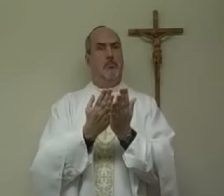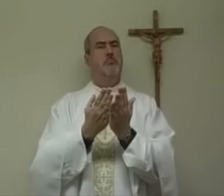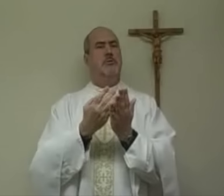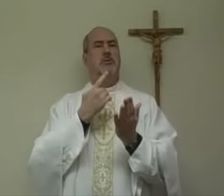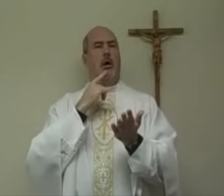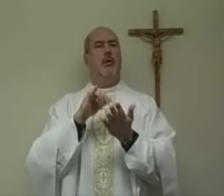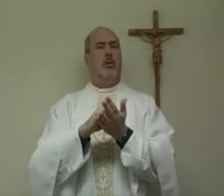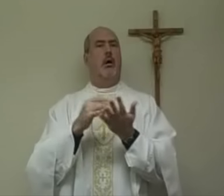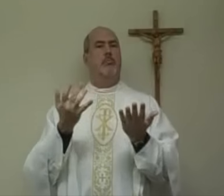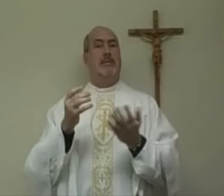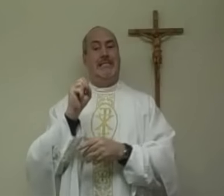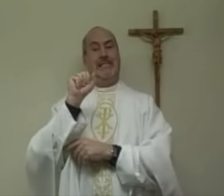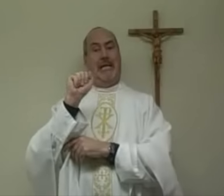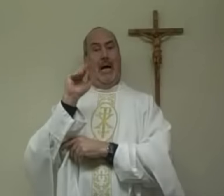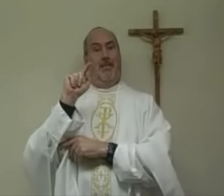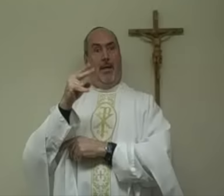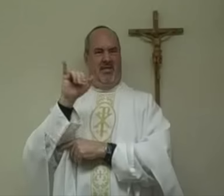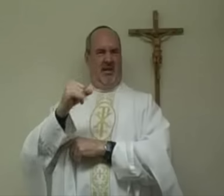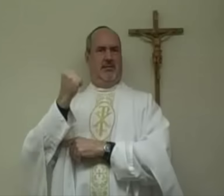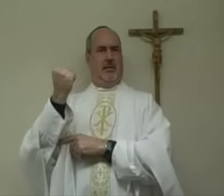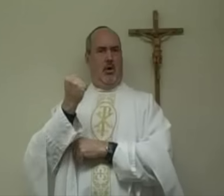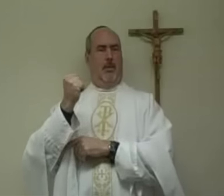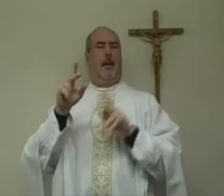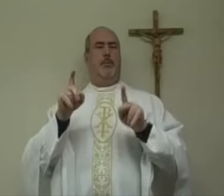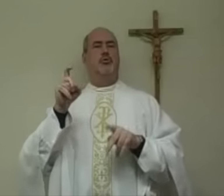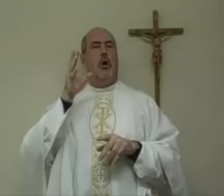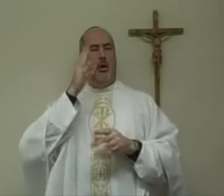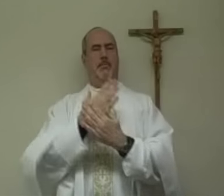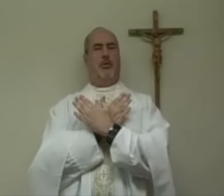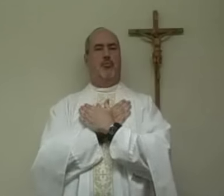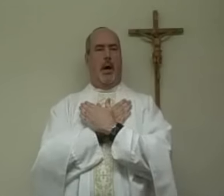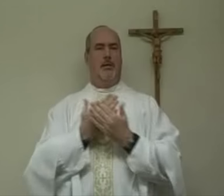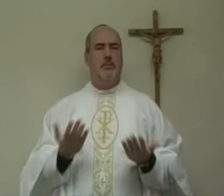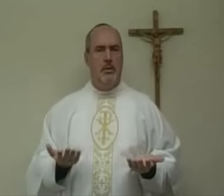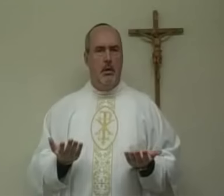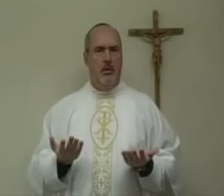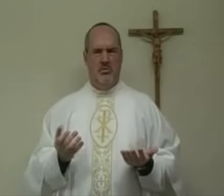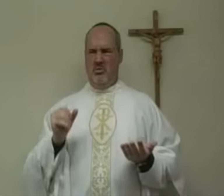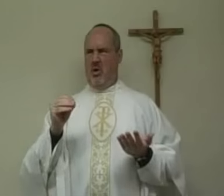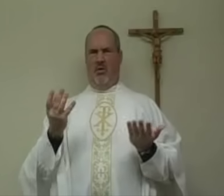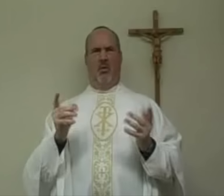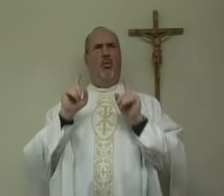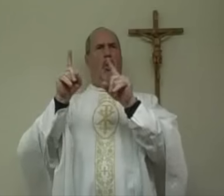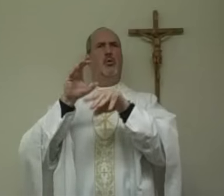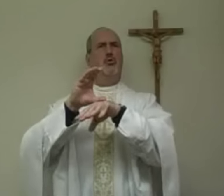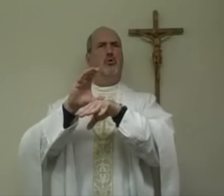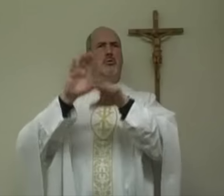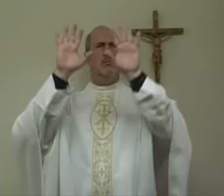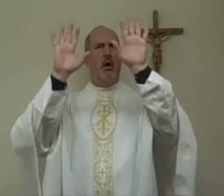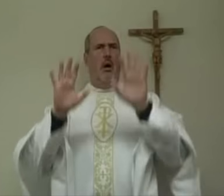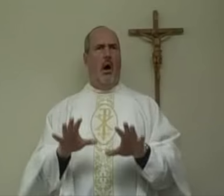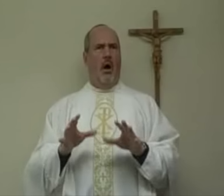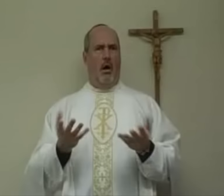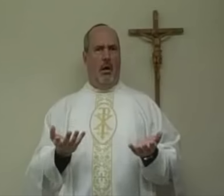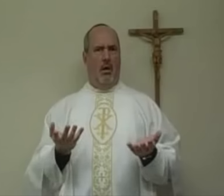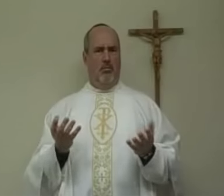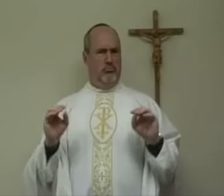Sundays, but the Bible doesn't say that. The Bible talks about Saturday as being the day of Sabbath and the day of